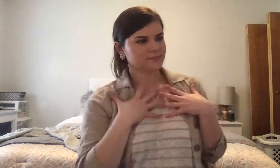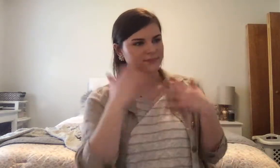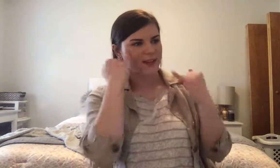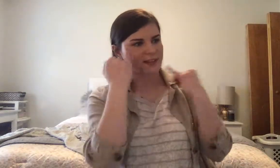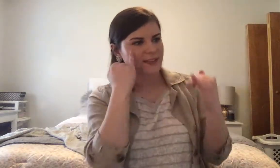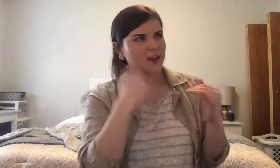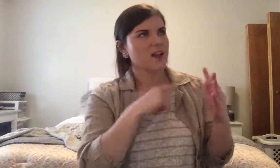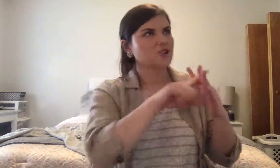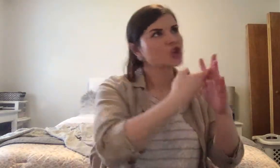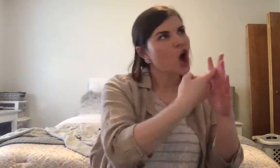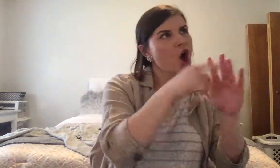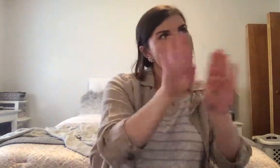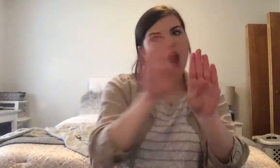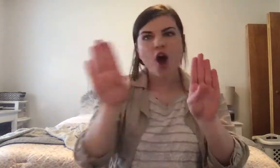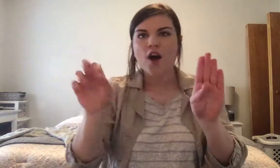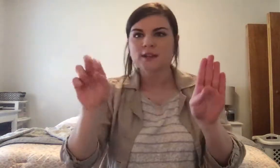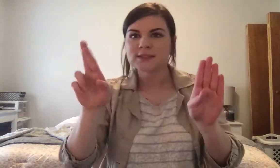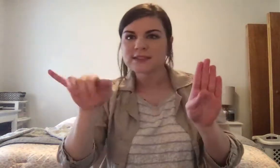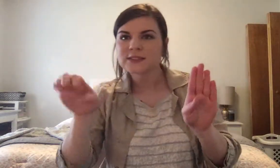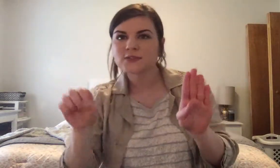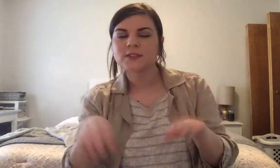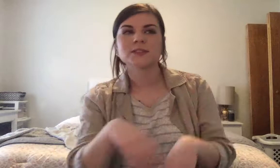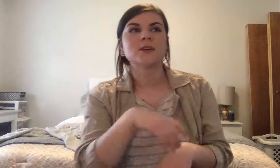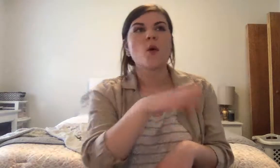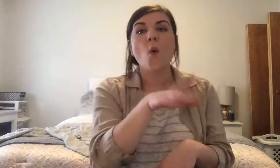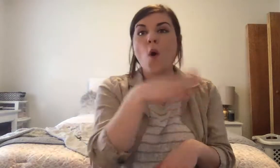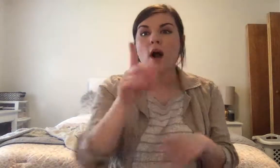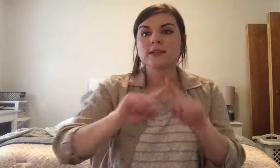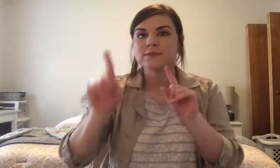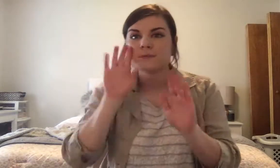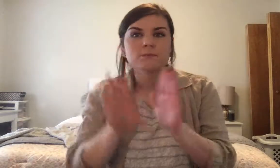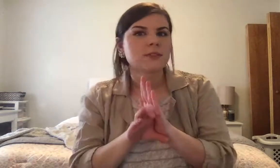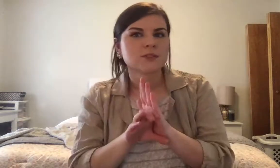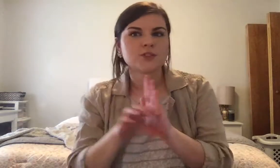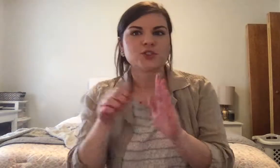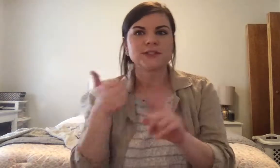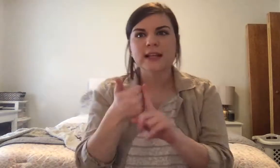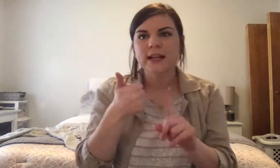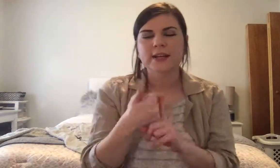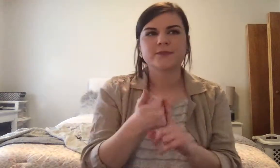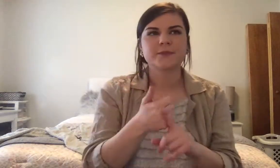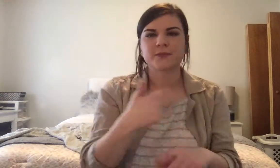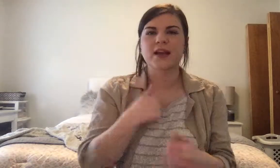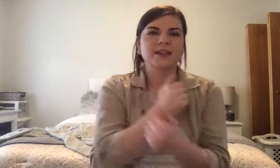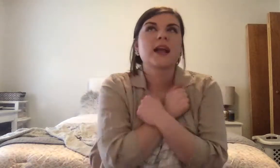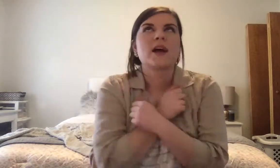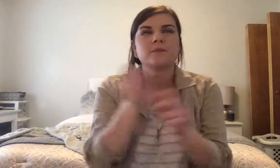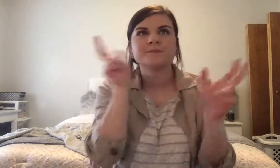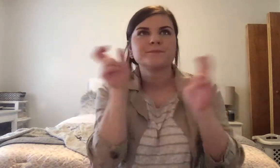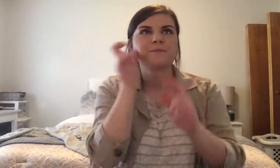from a series or just an image by itself. And so I love to listen to music to get inspiration.